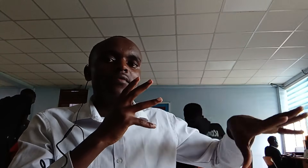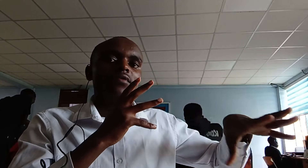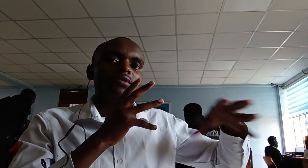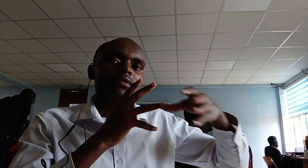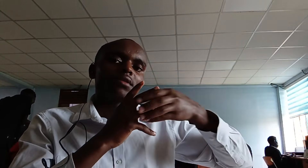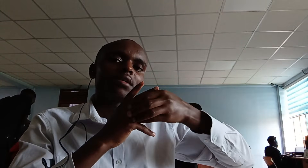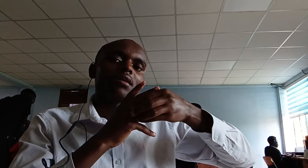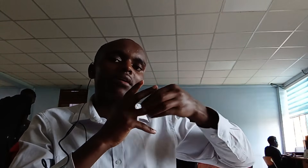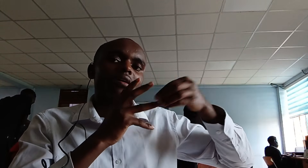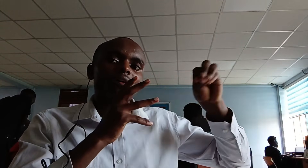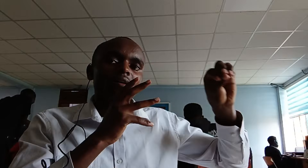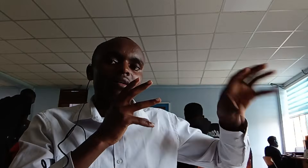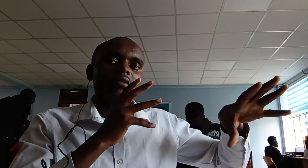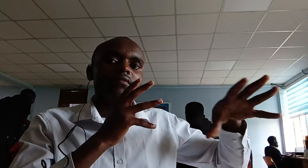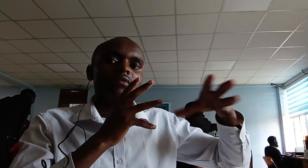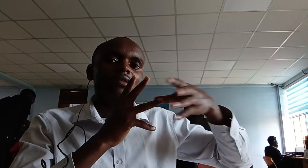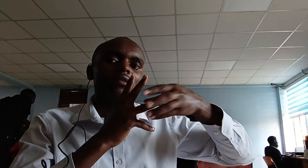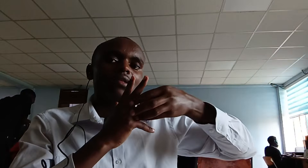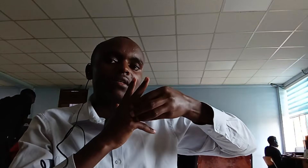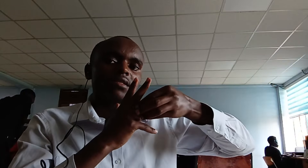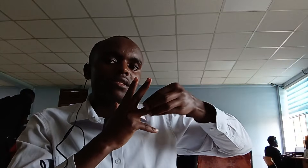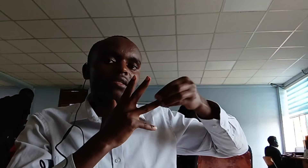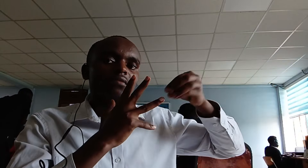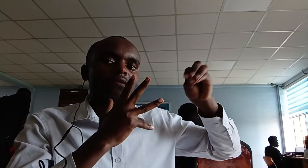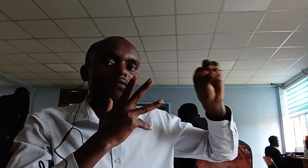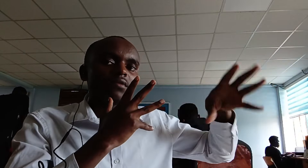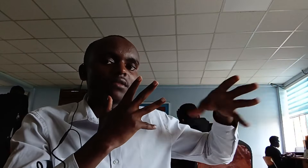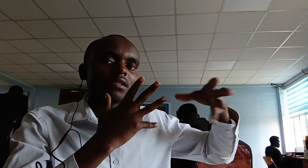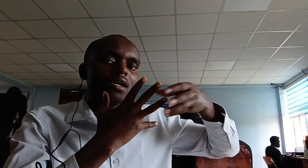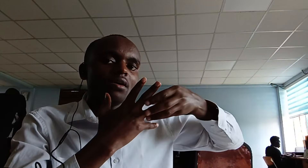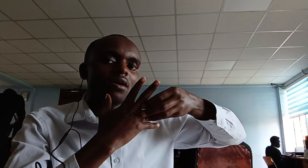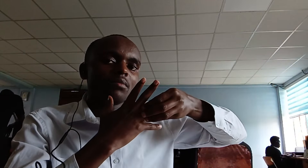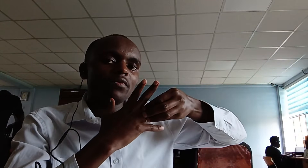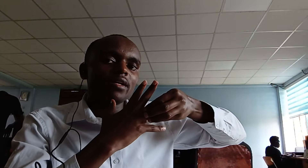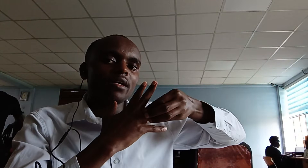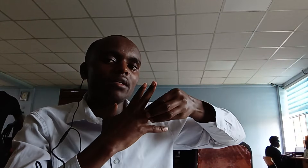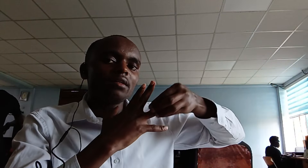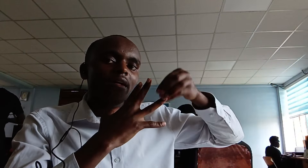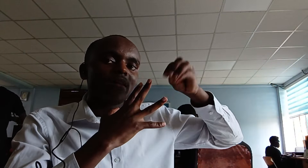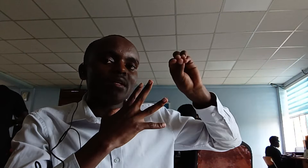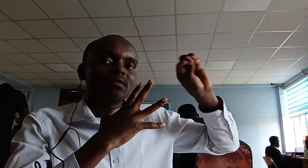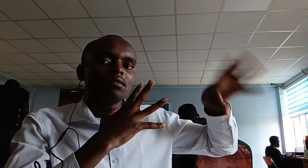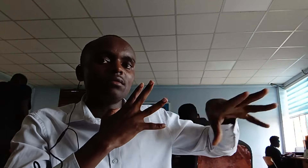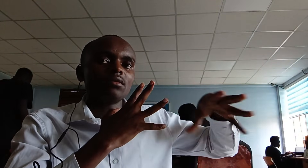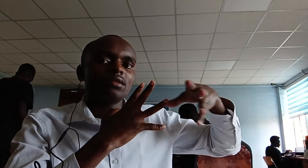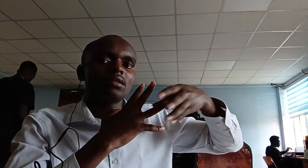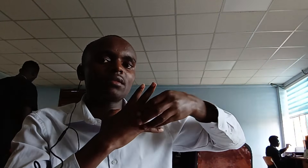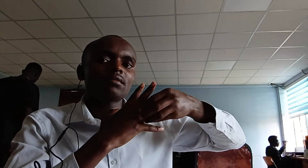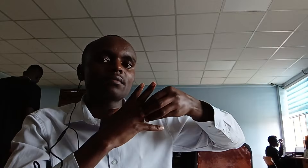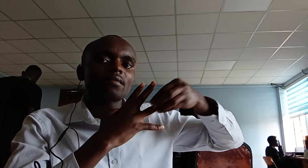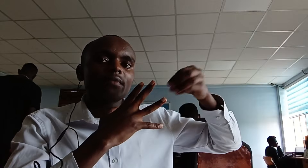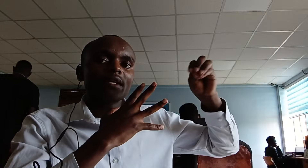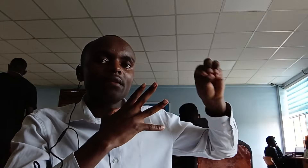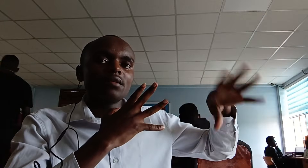Divorce. Divorce. That's the sign for divorce. Remove the ring, then throw it.